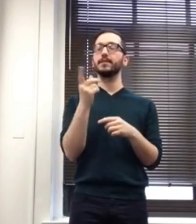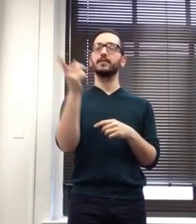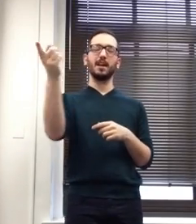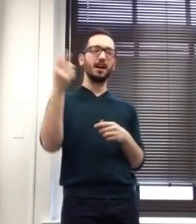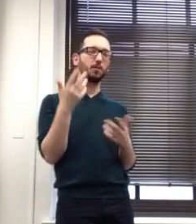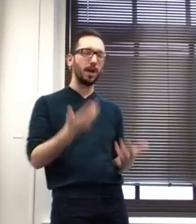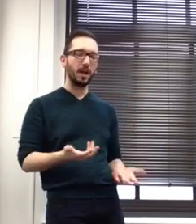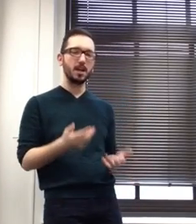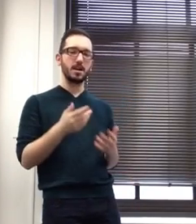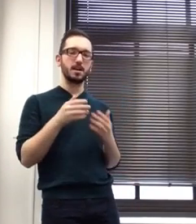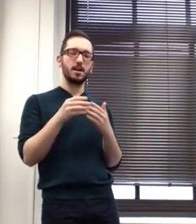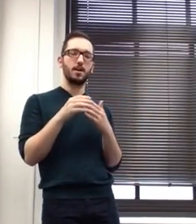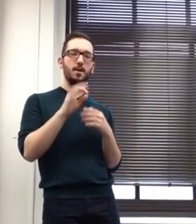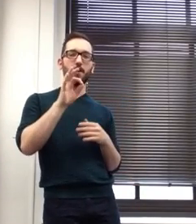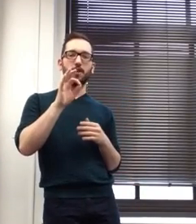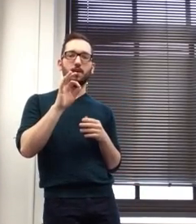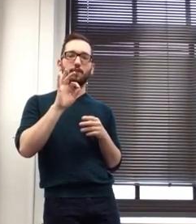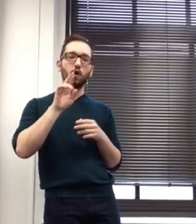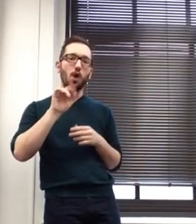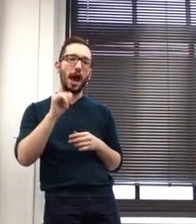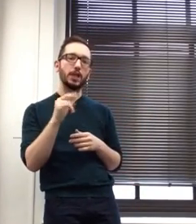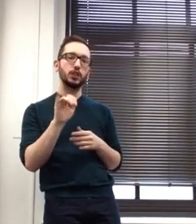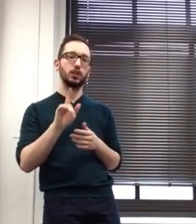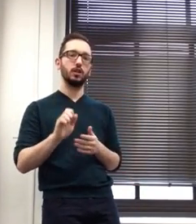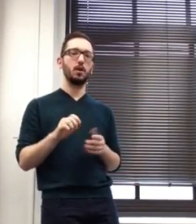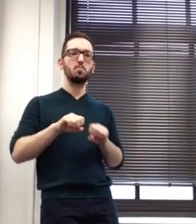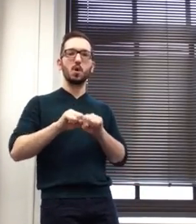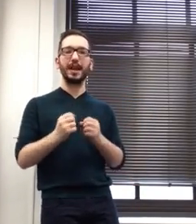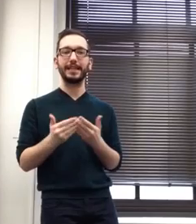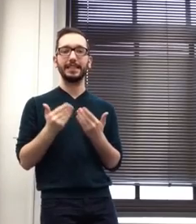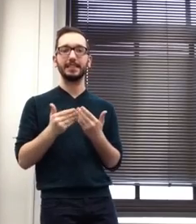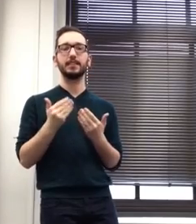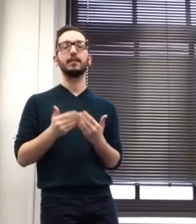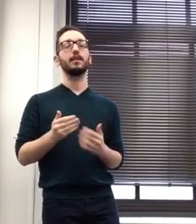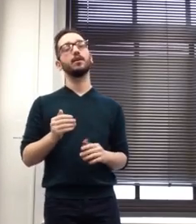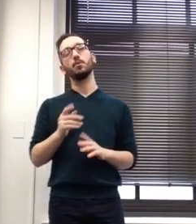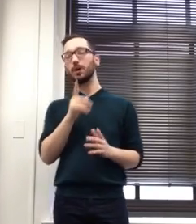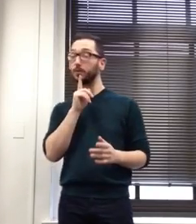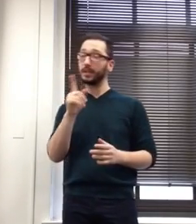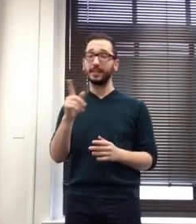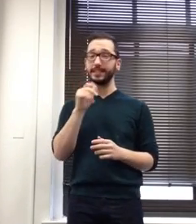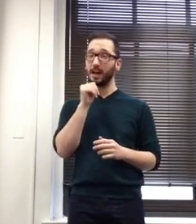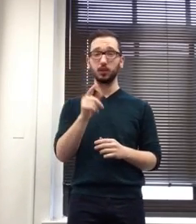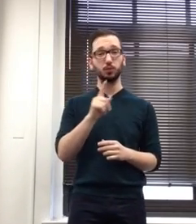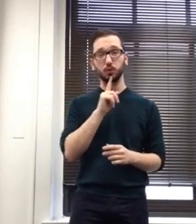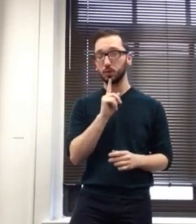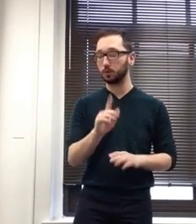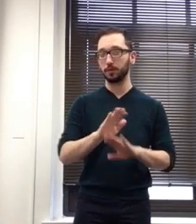bones of a baby are real fragile. But you know, that's really not true. That's really, really not true. And there's a reason for that. That's where we're headed. Go